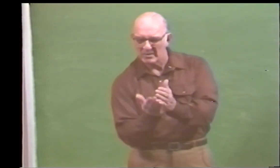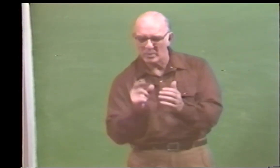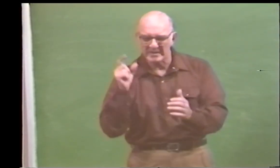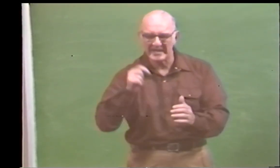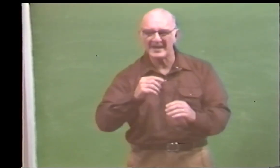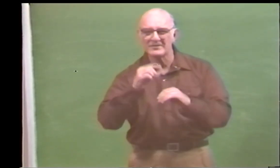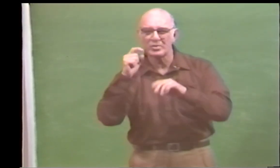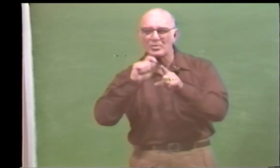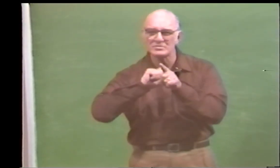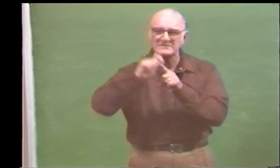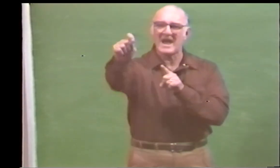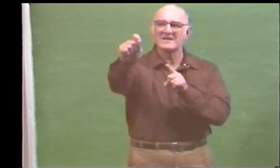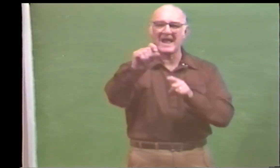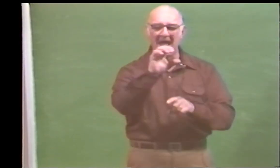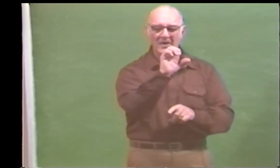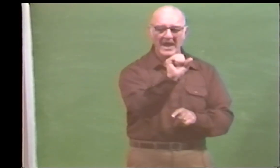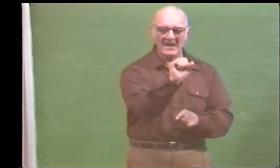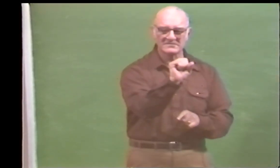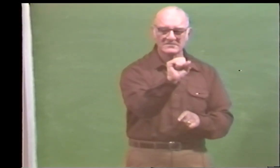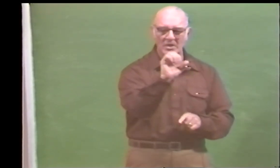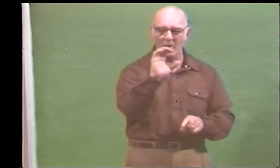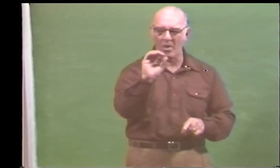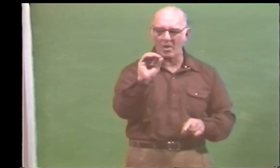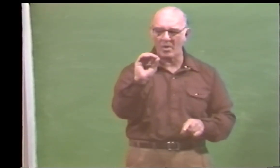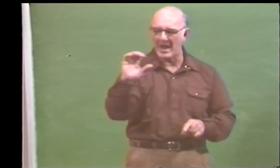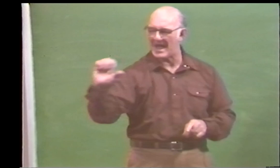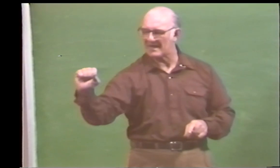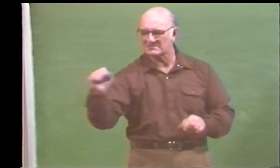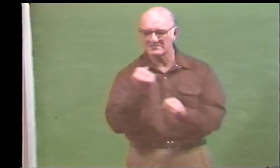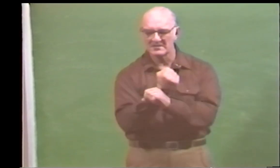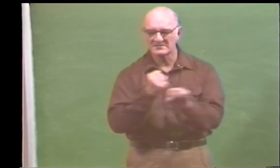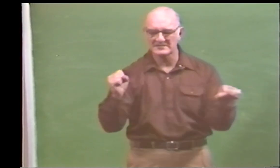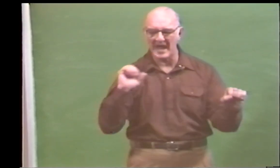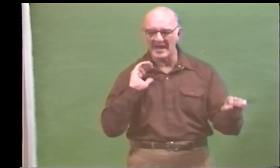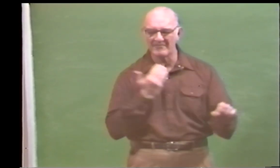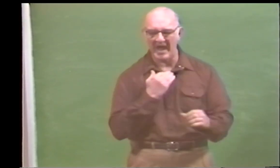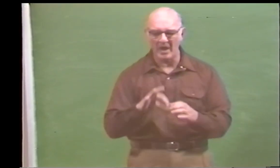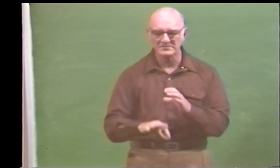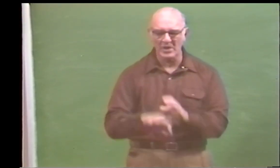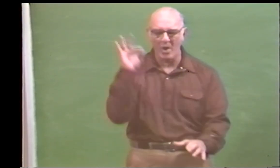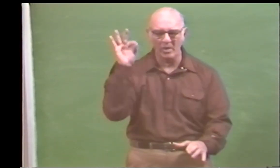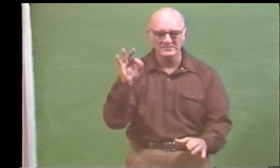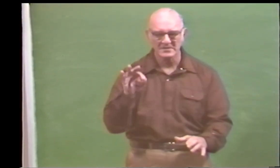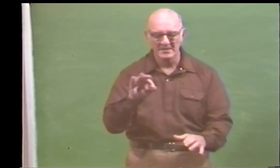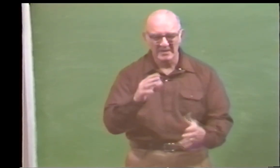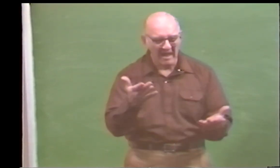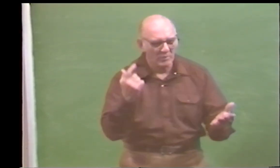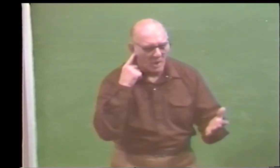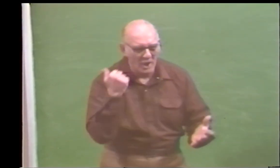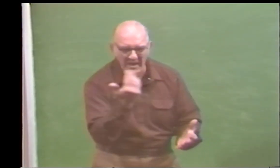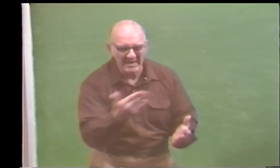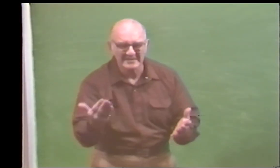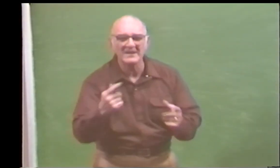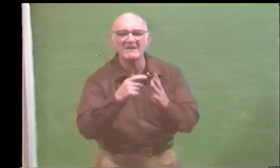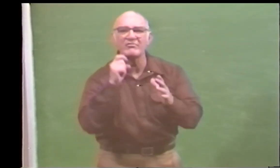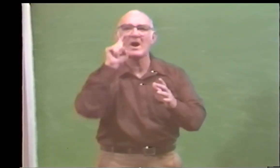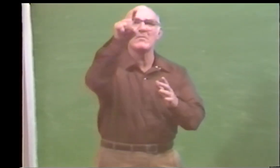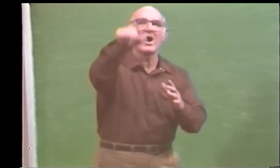We need to send out SOS, save our souls. Have you heard anything from